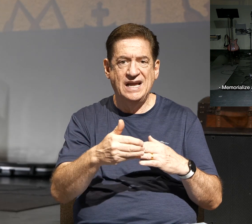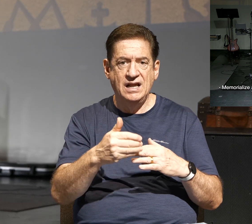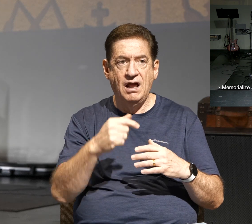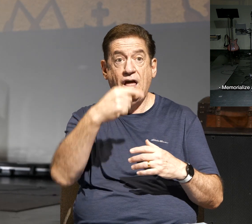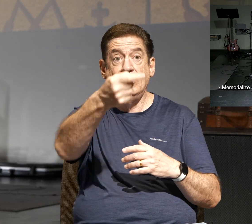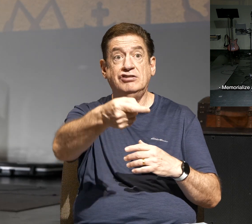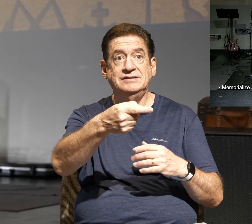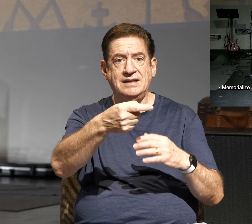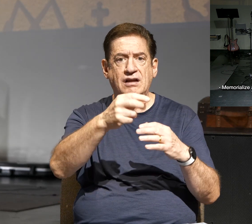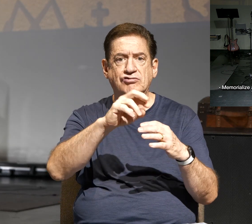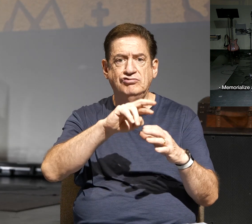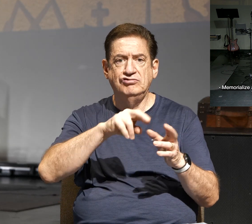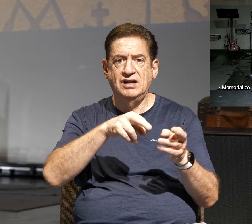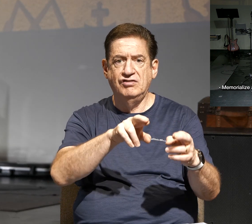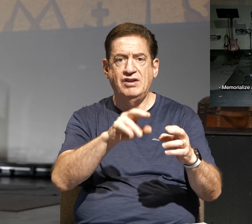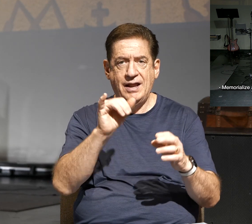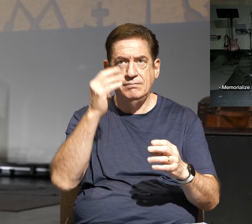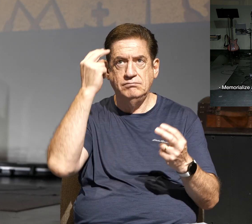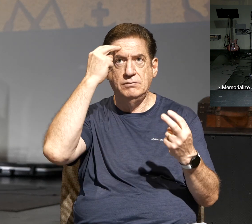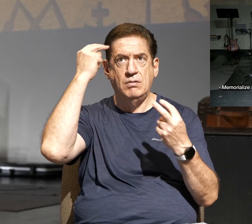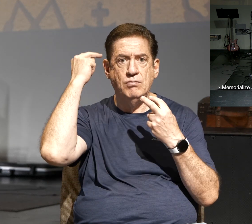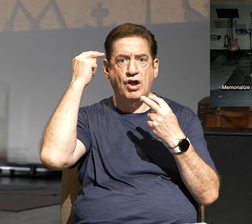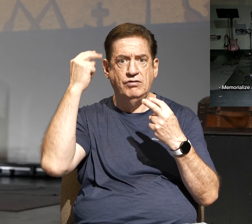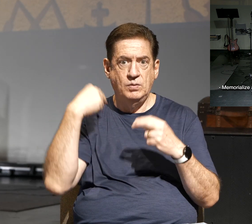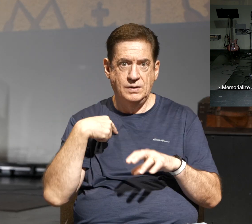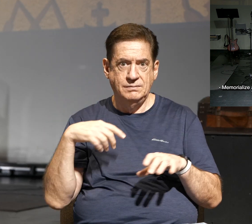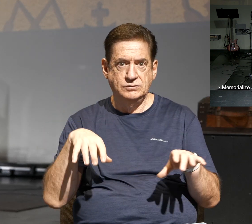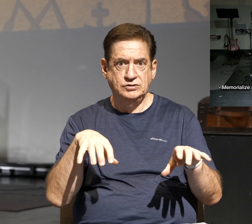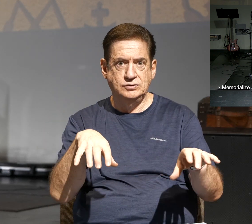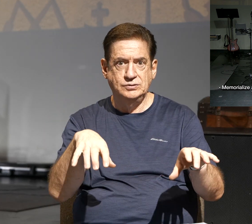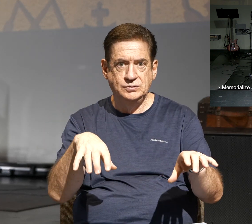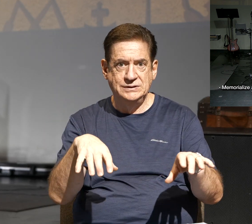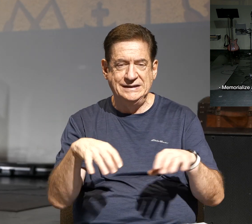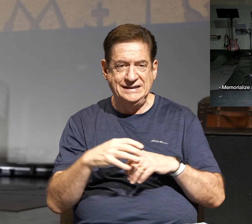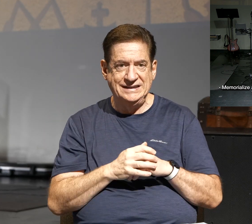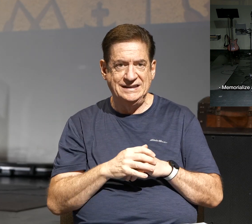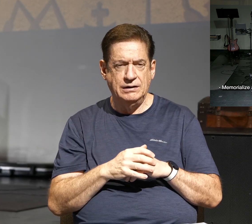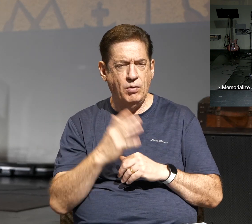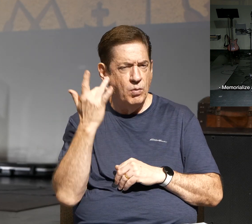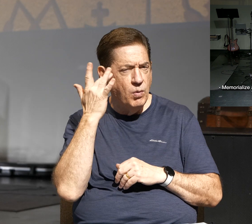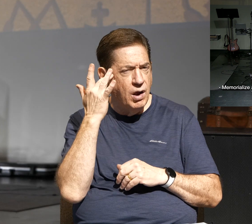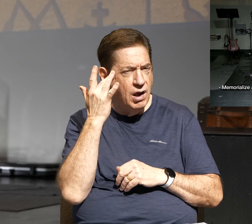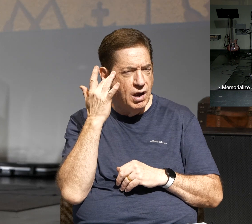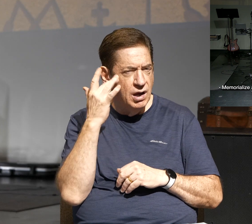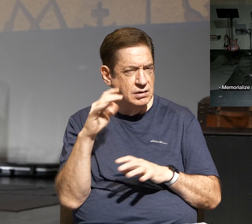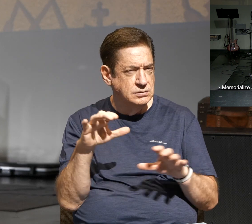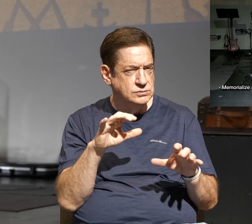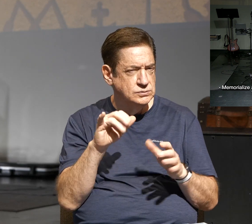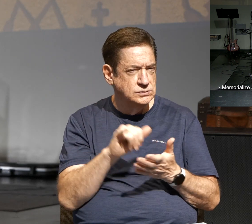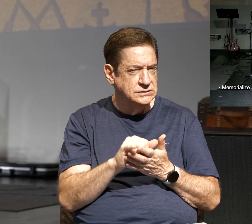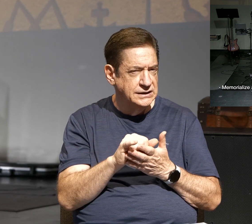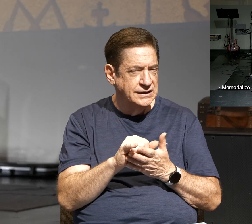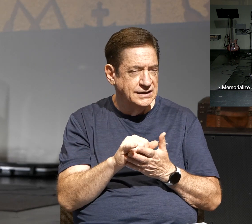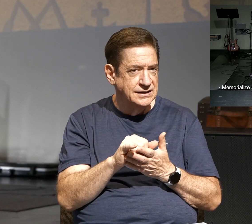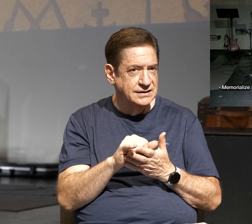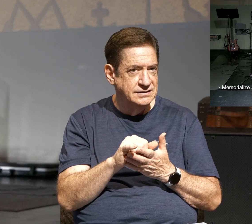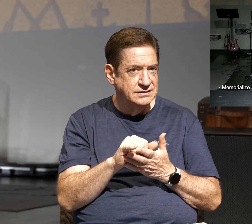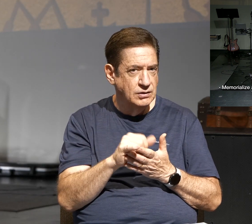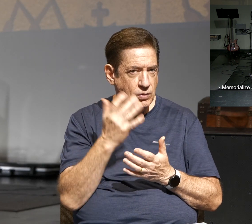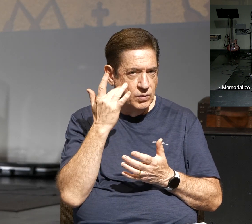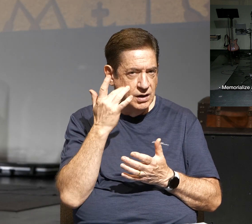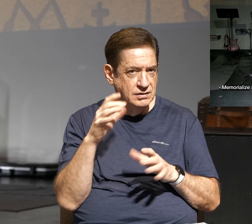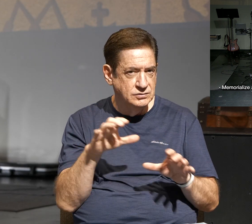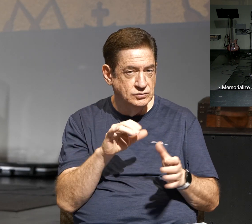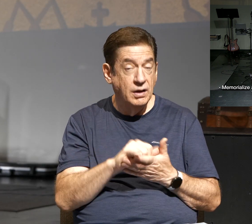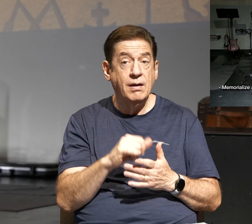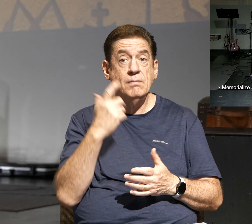the river, as a memorial of what I'm doing. Now, why would he do that? Why would he do